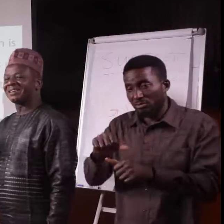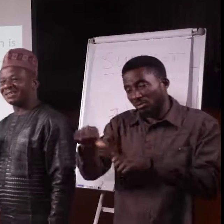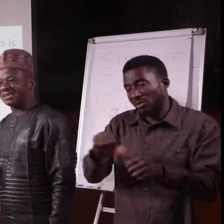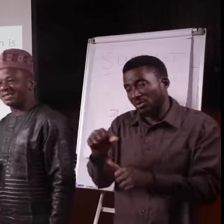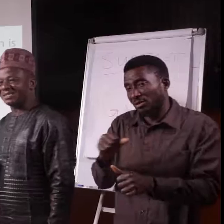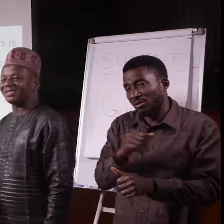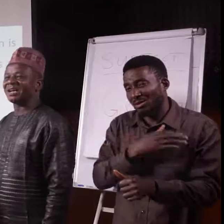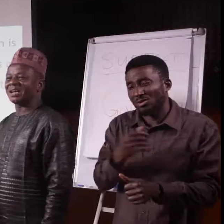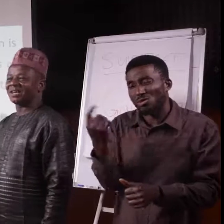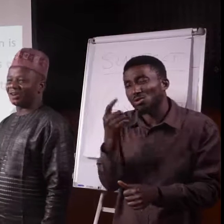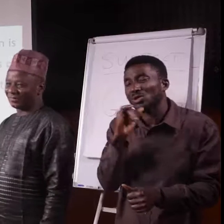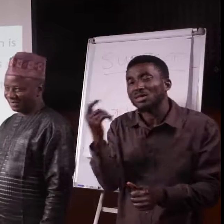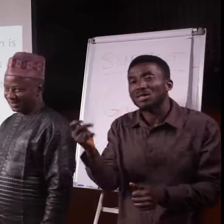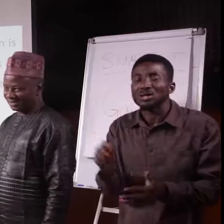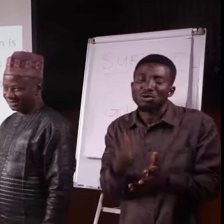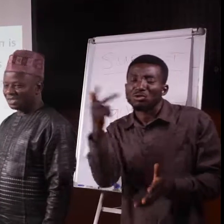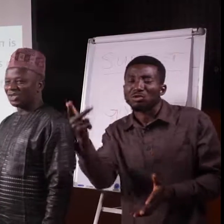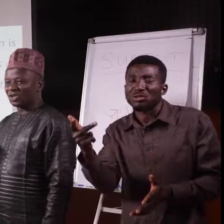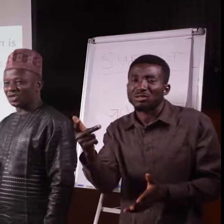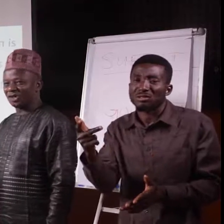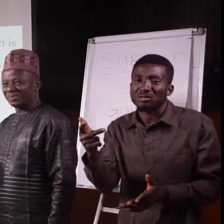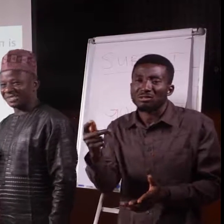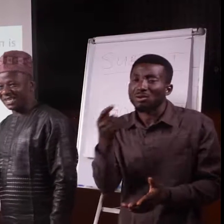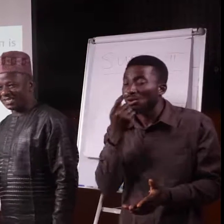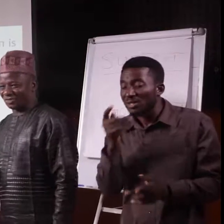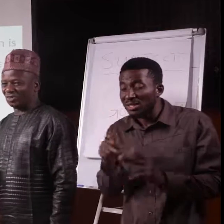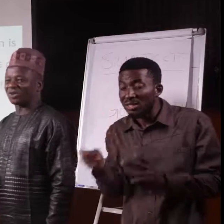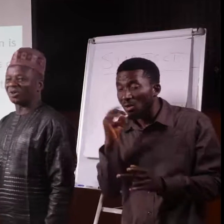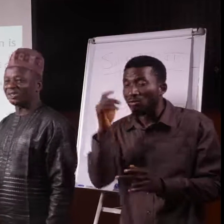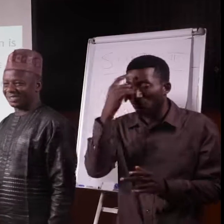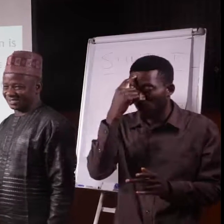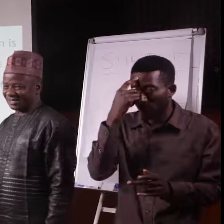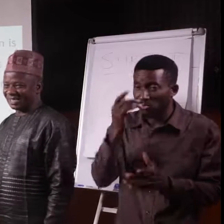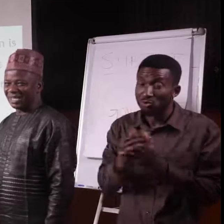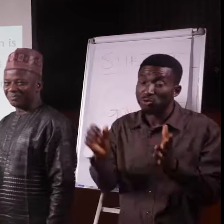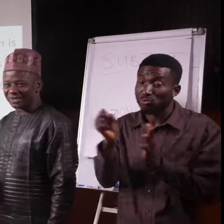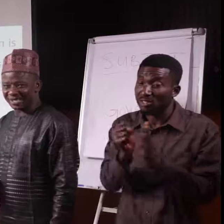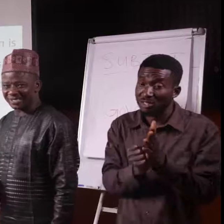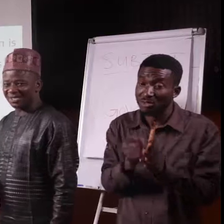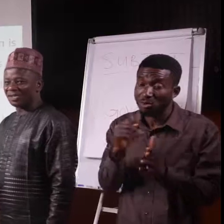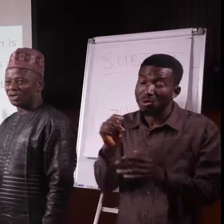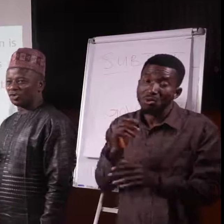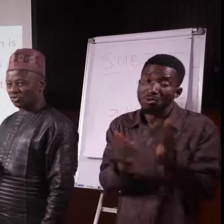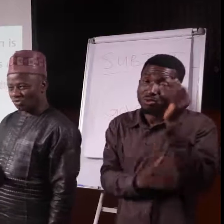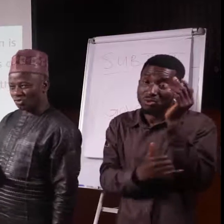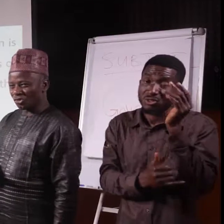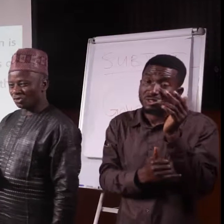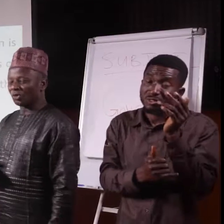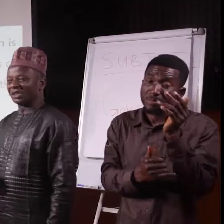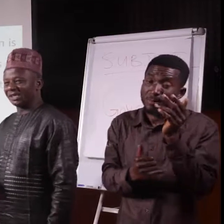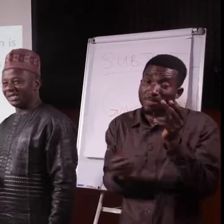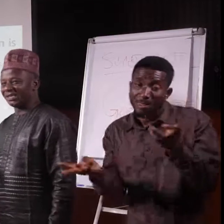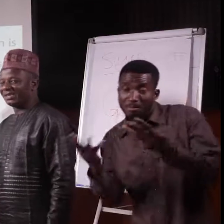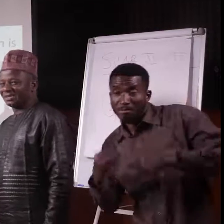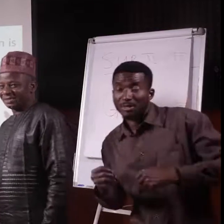is the third tier of government. Some states or some countries embrace 2